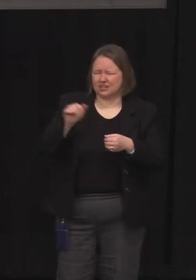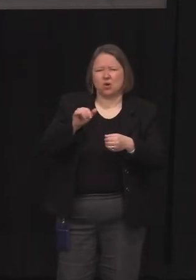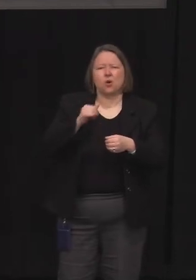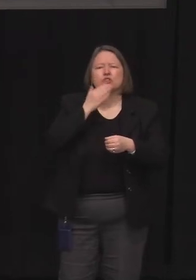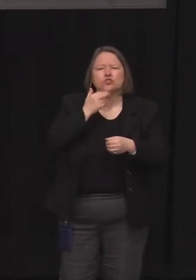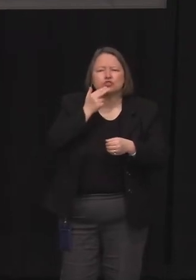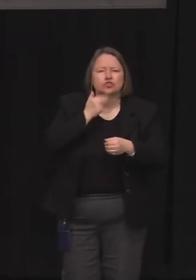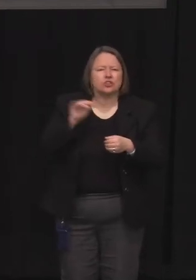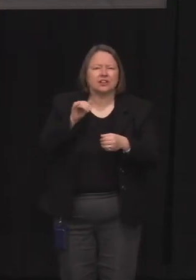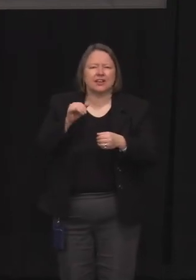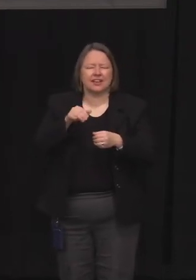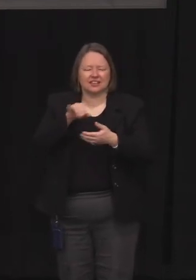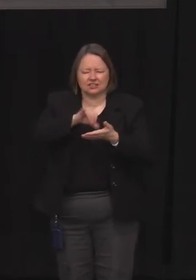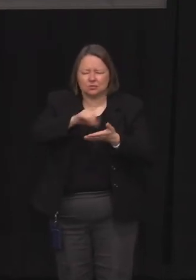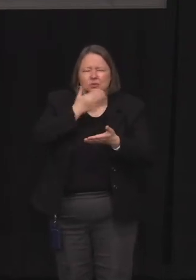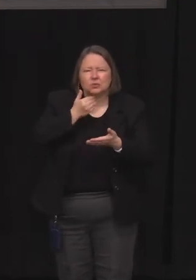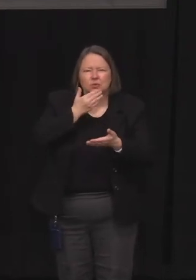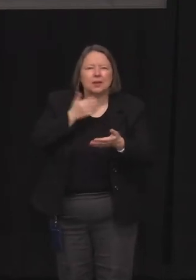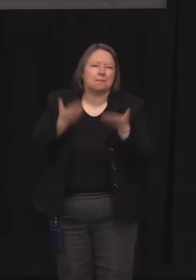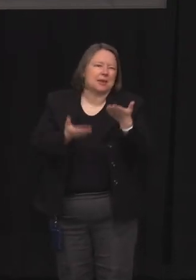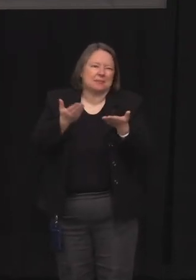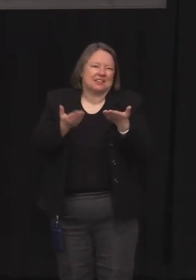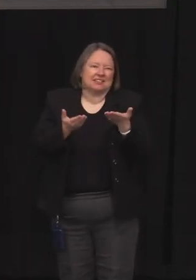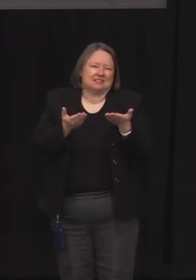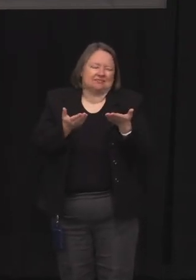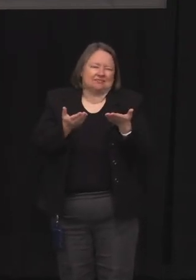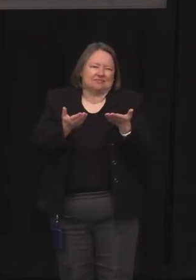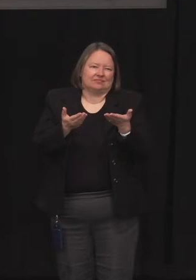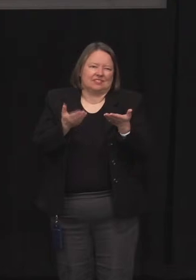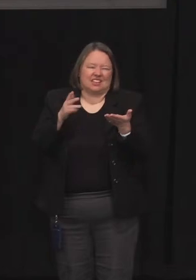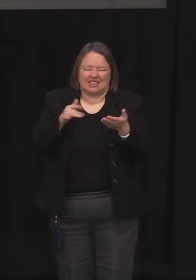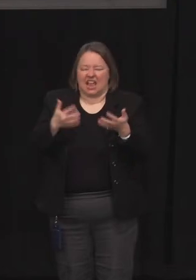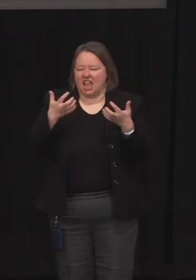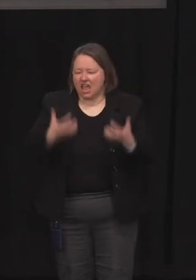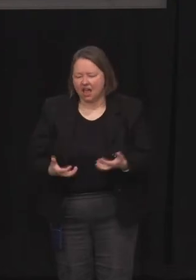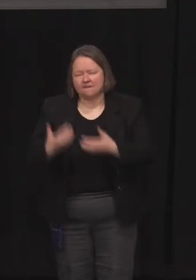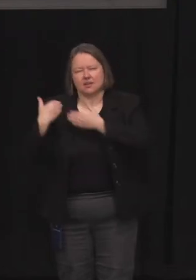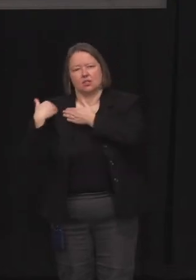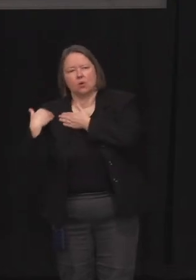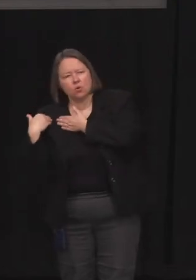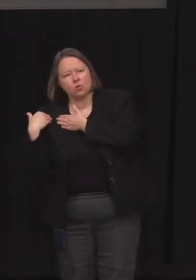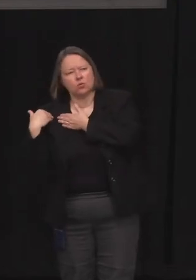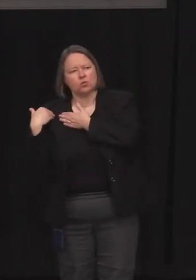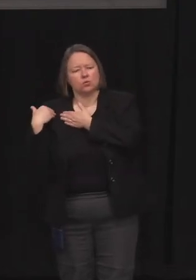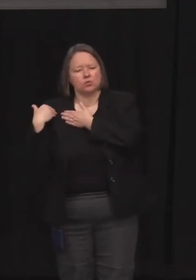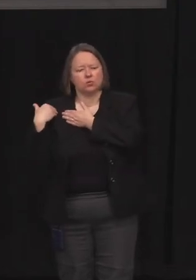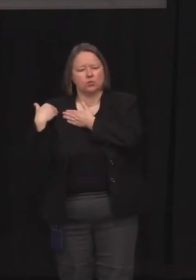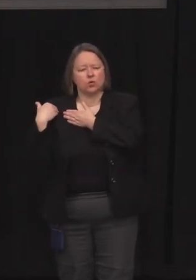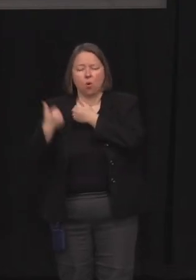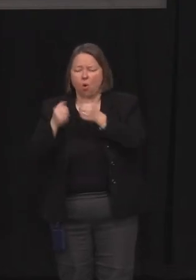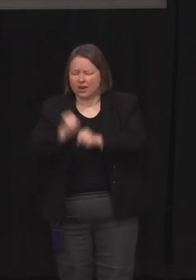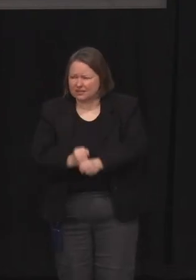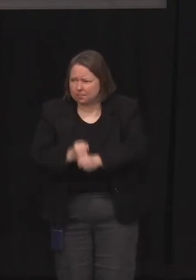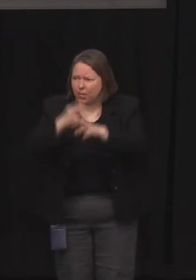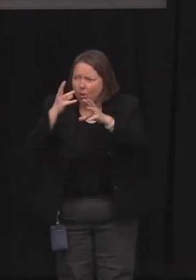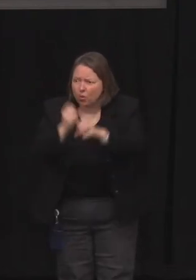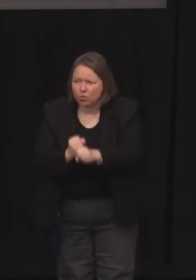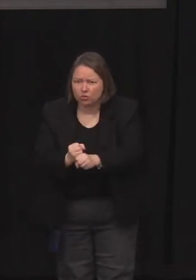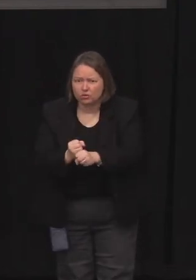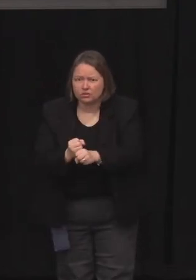sweet? Maybe it just sags like a heavy load. Or does it explode?